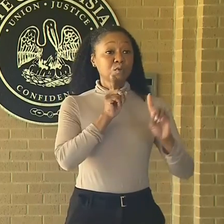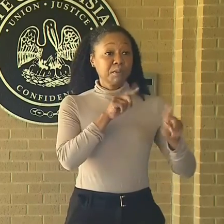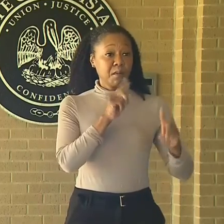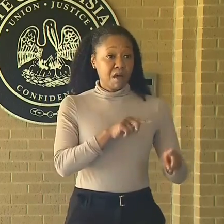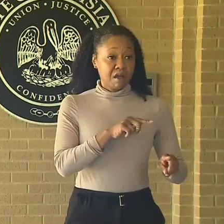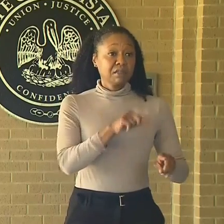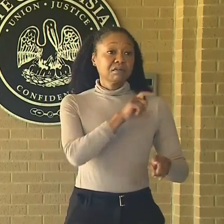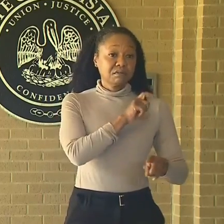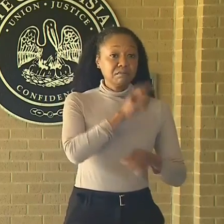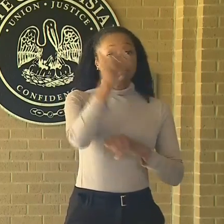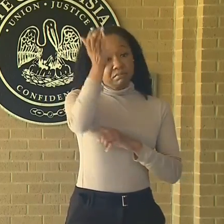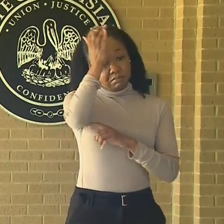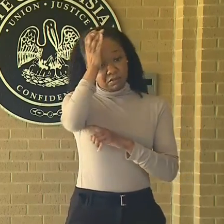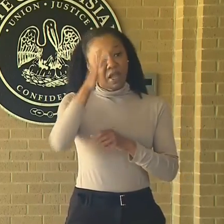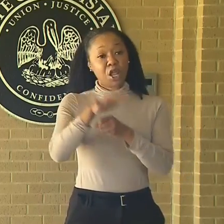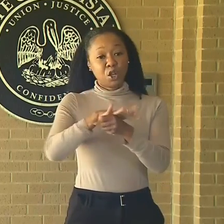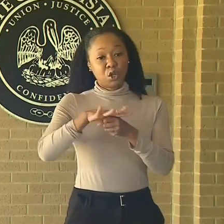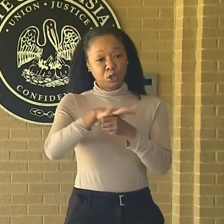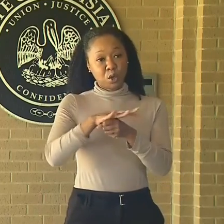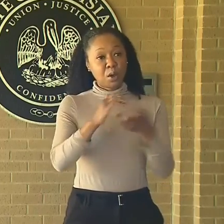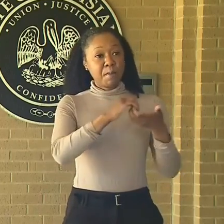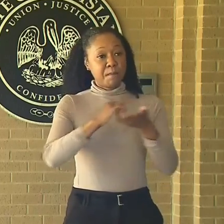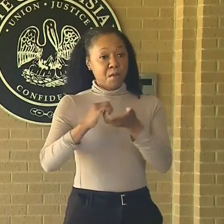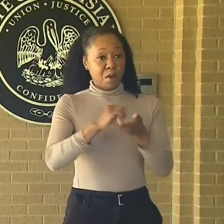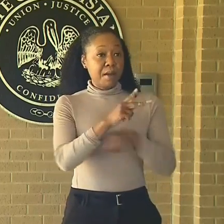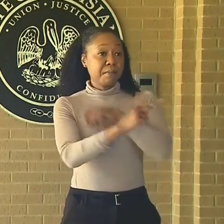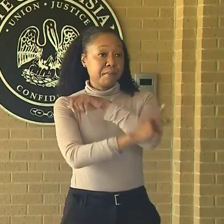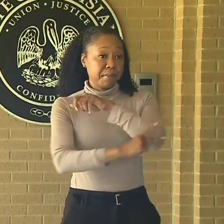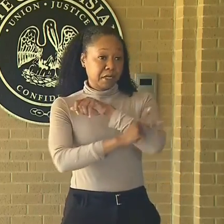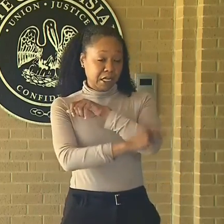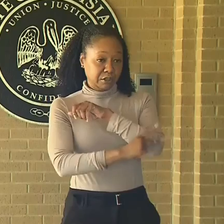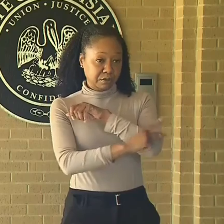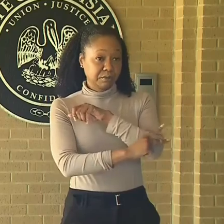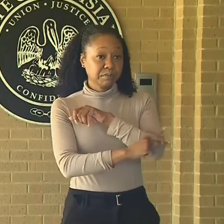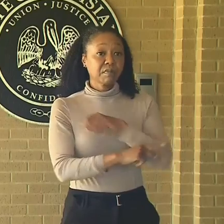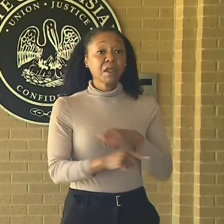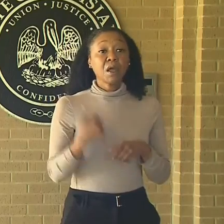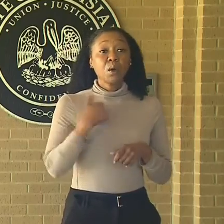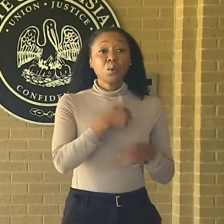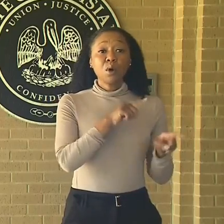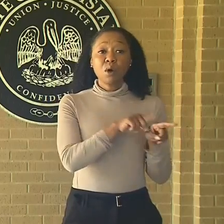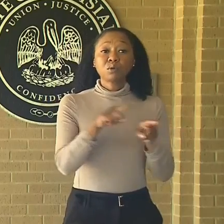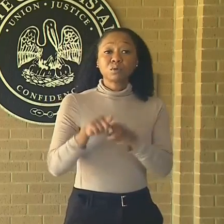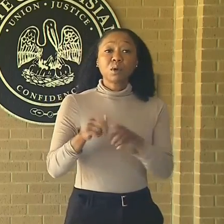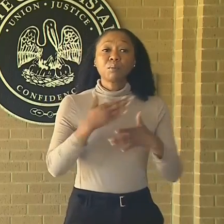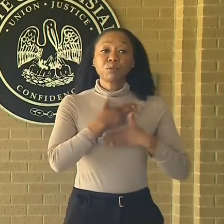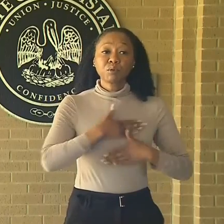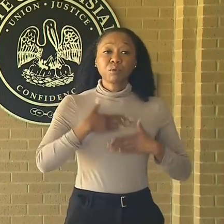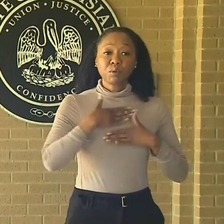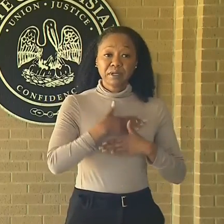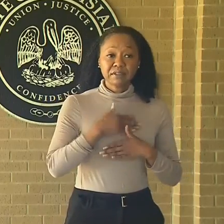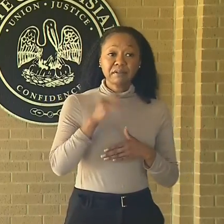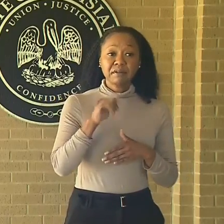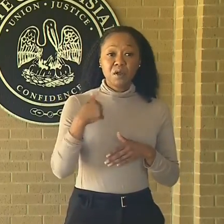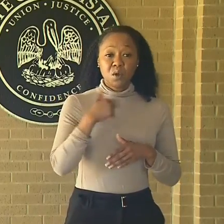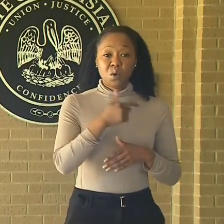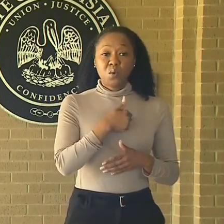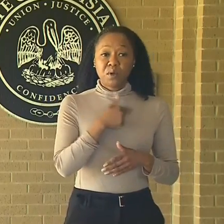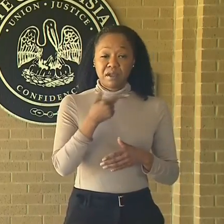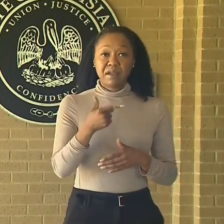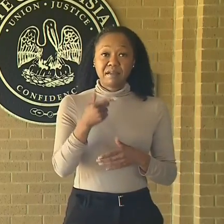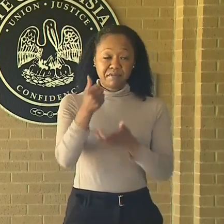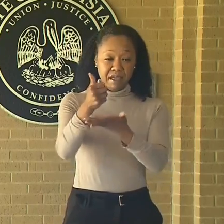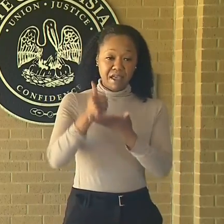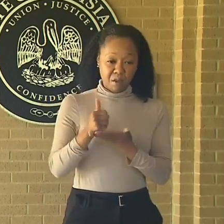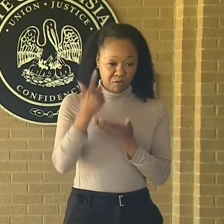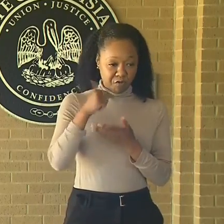our local partners at the parish and municipal level, and we also appreciate the cooperation we've already received from the federal